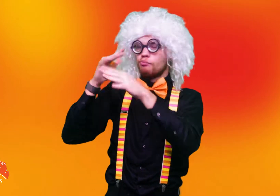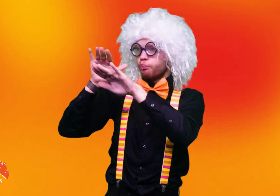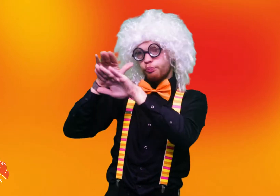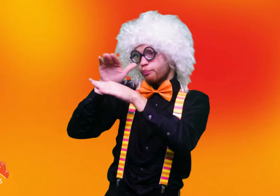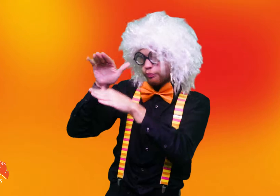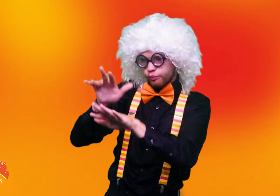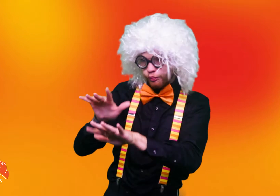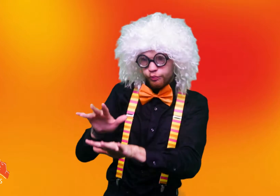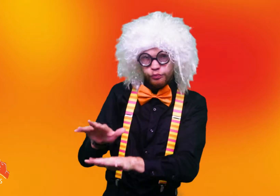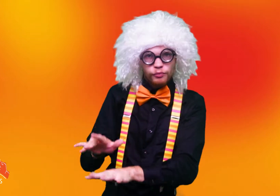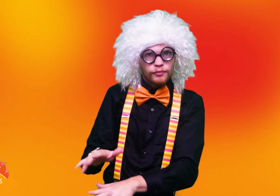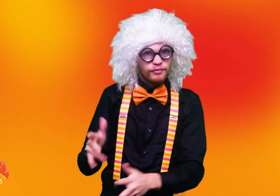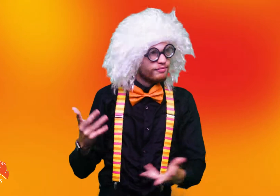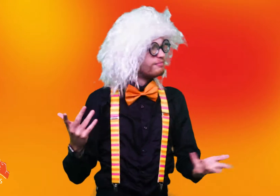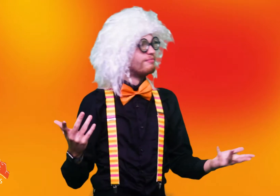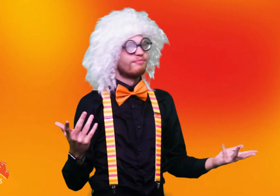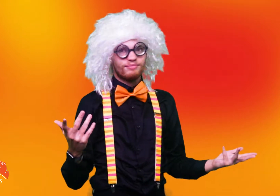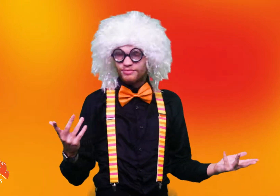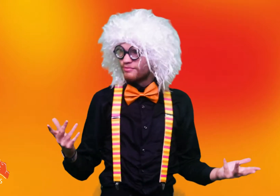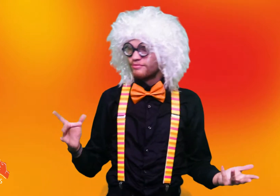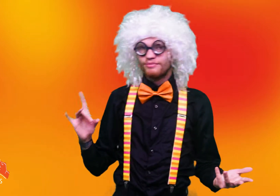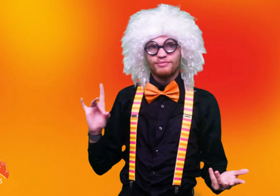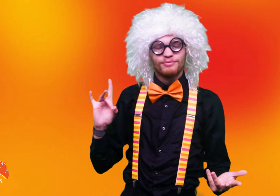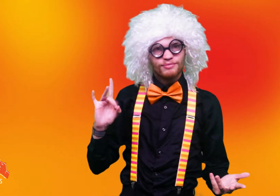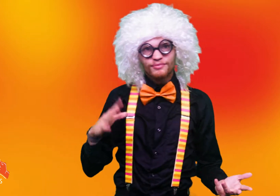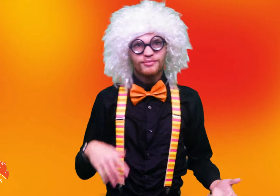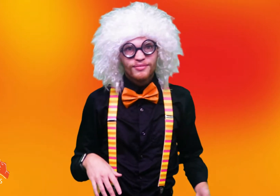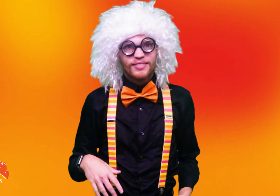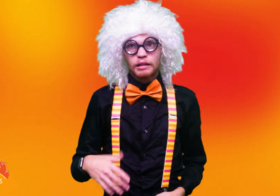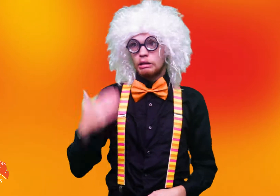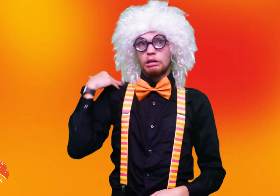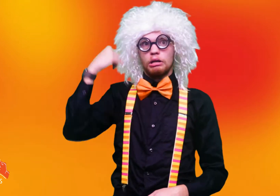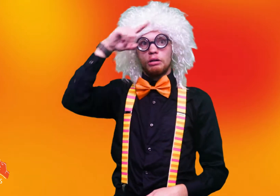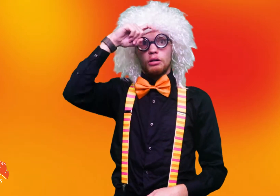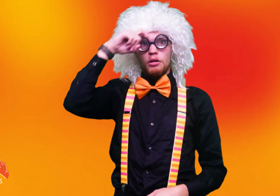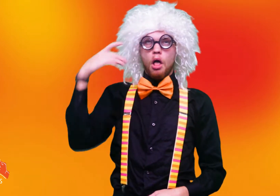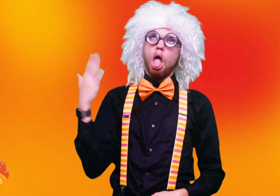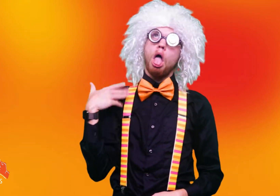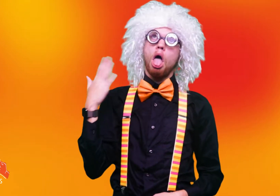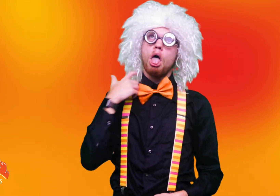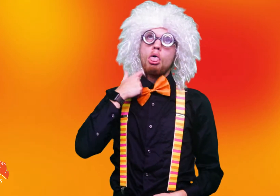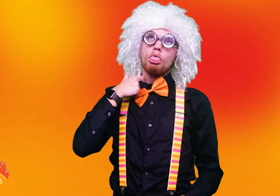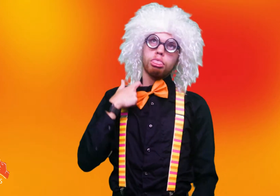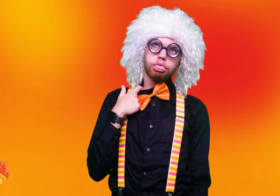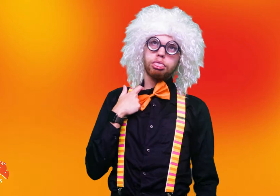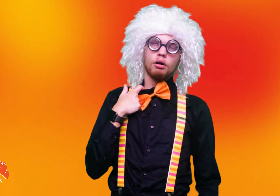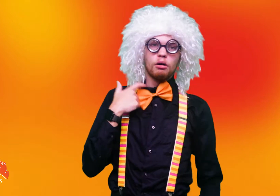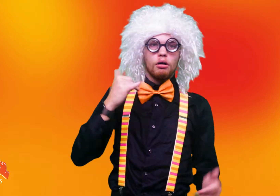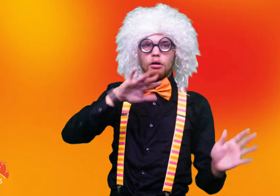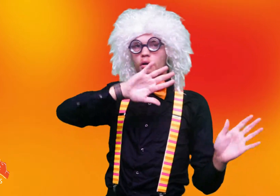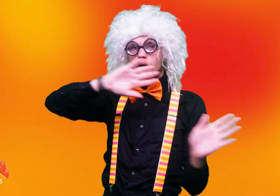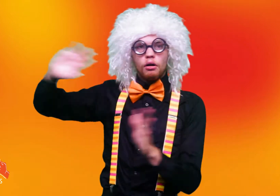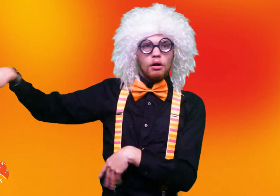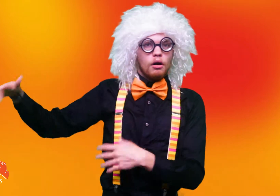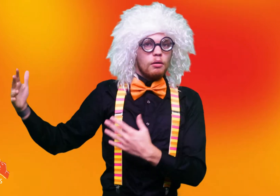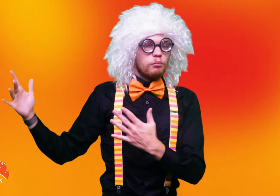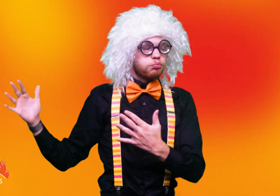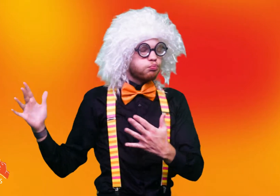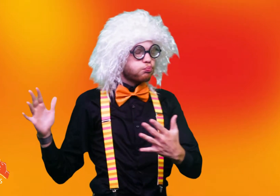colors. Last summer was hot, right? This summer was hot. But that's